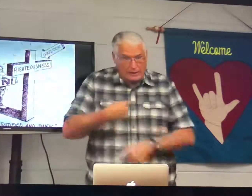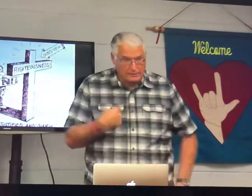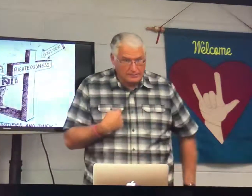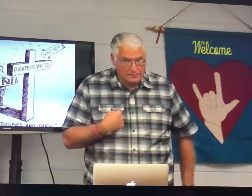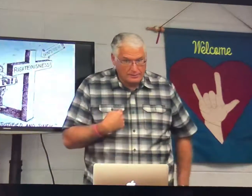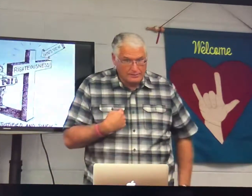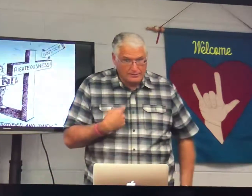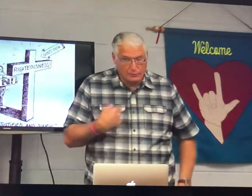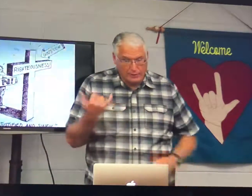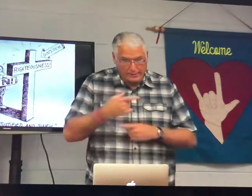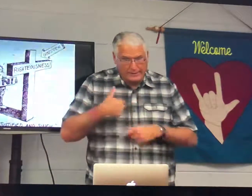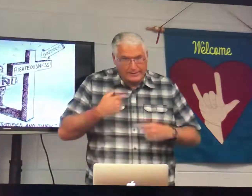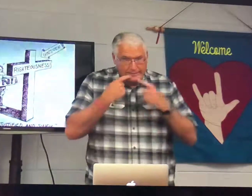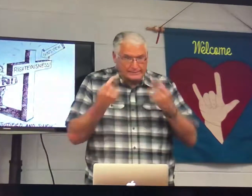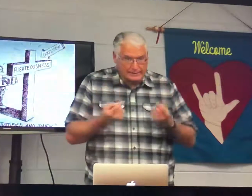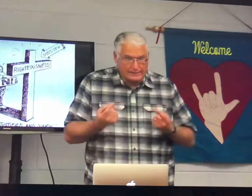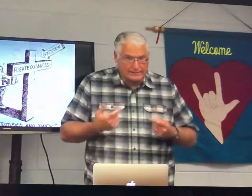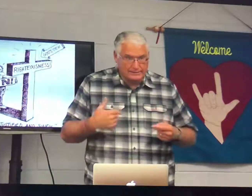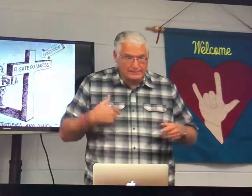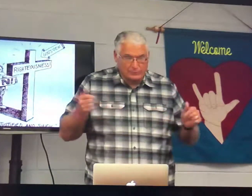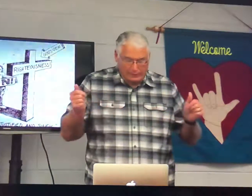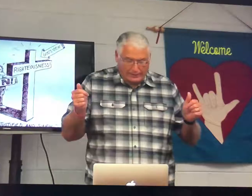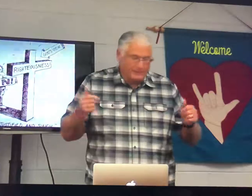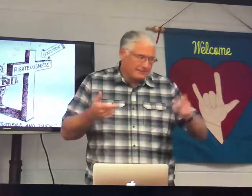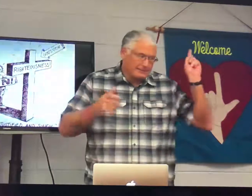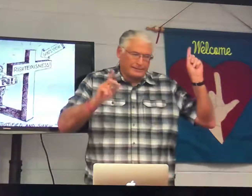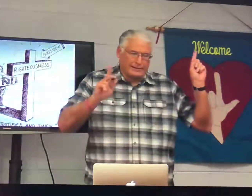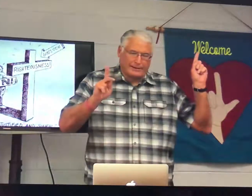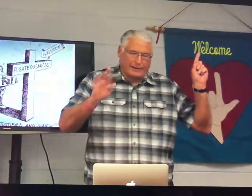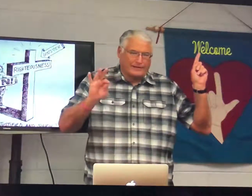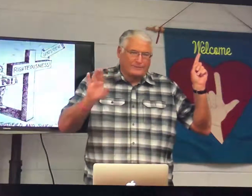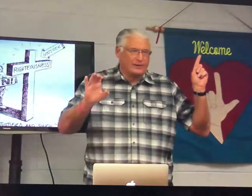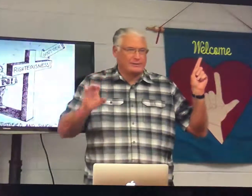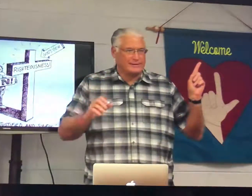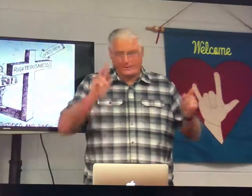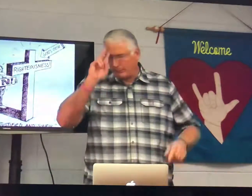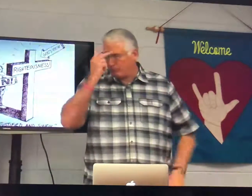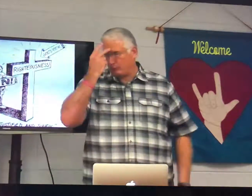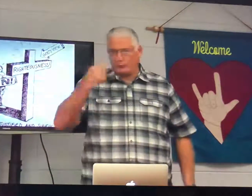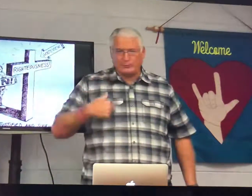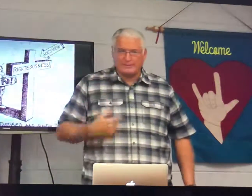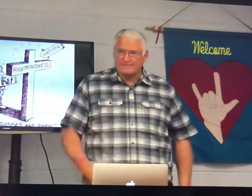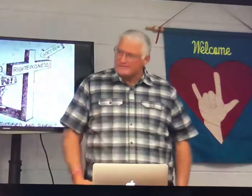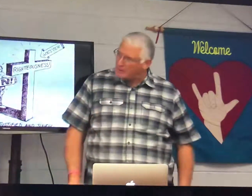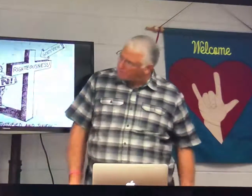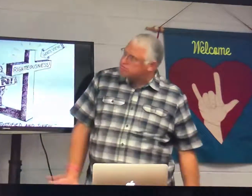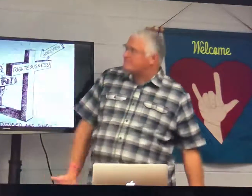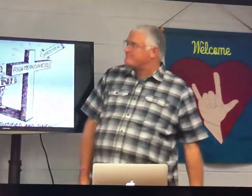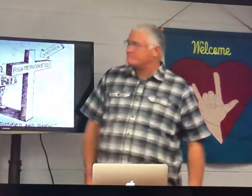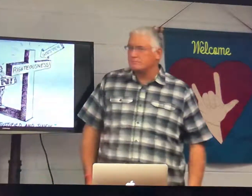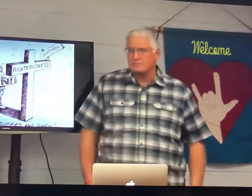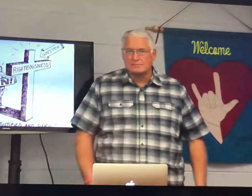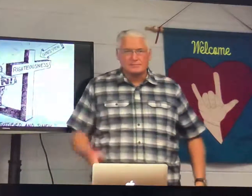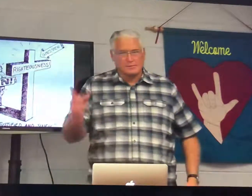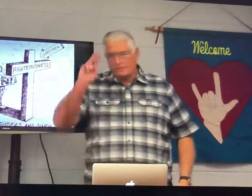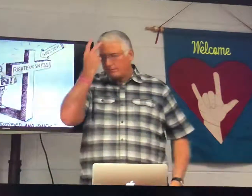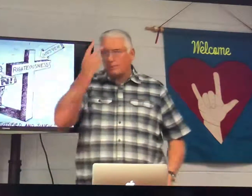at the ballpark is more than just a day at the ballpark. All military members stand to be recognized. No matter where or when you served,